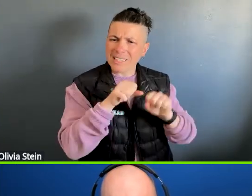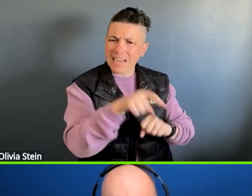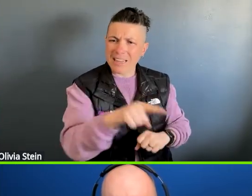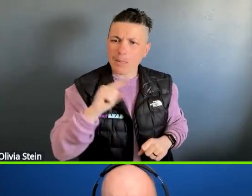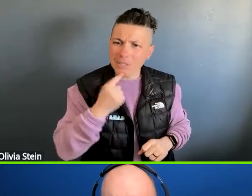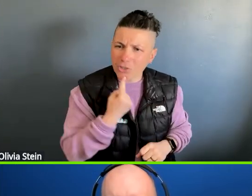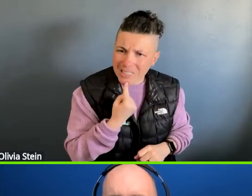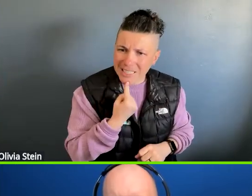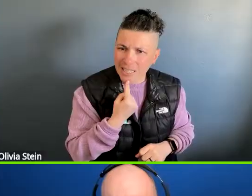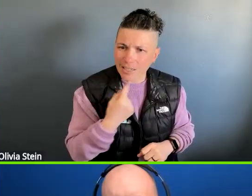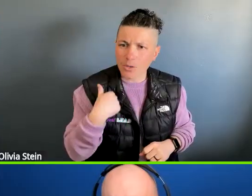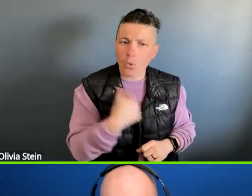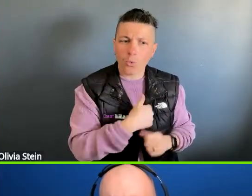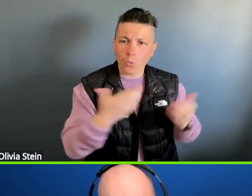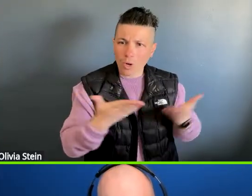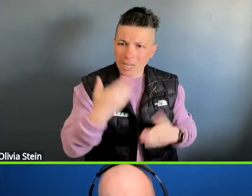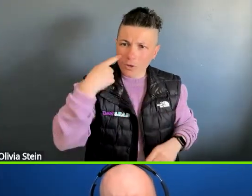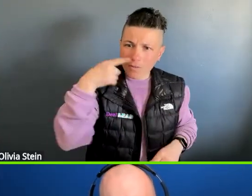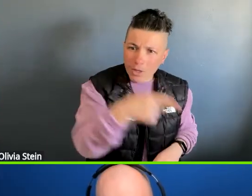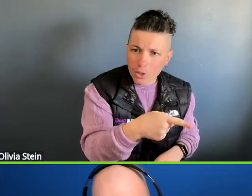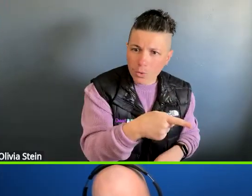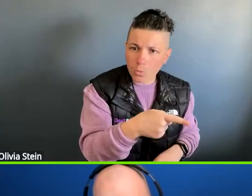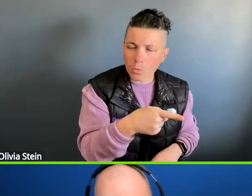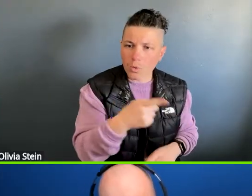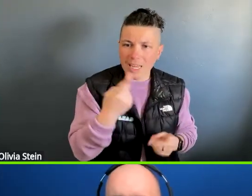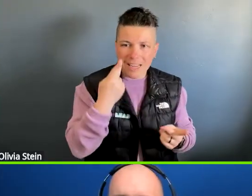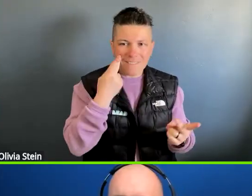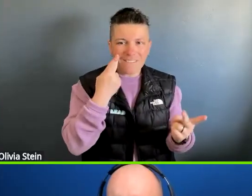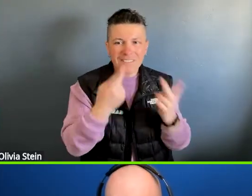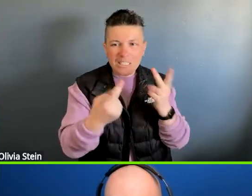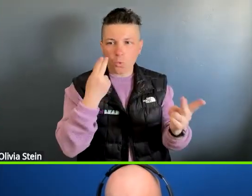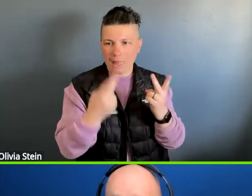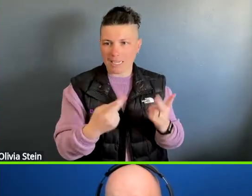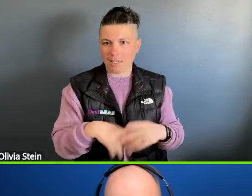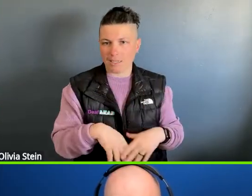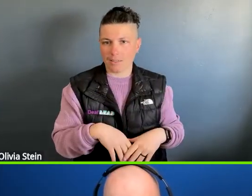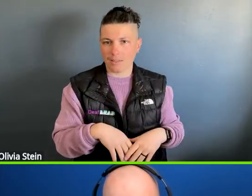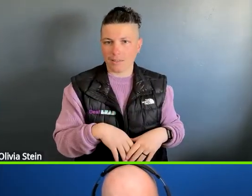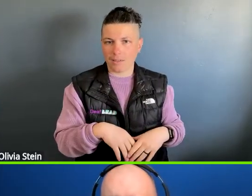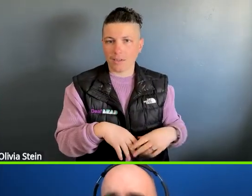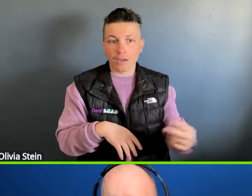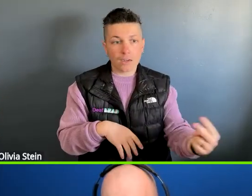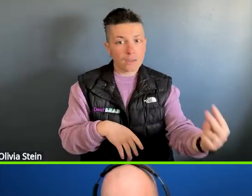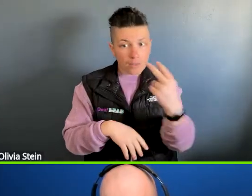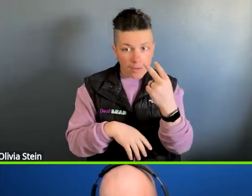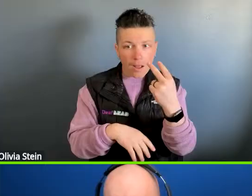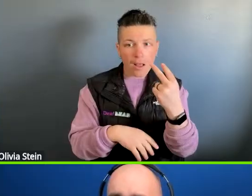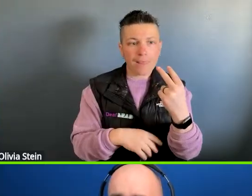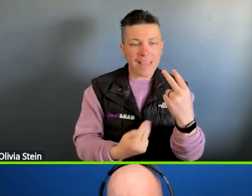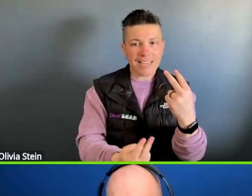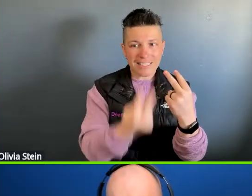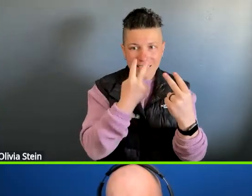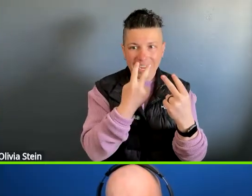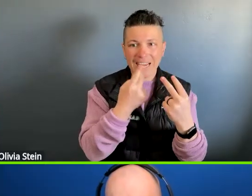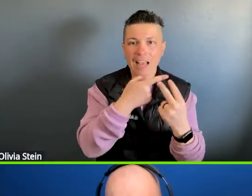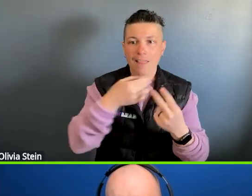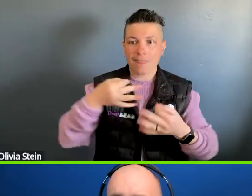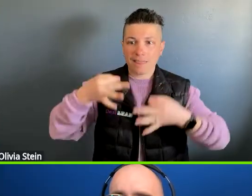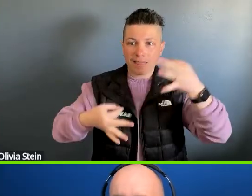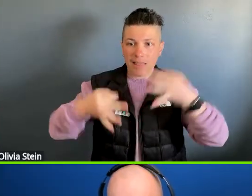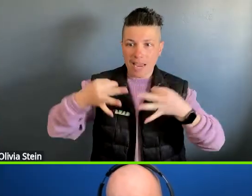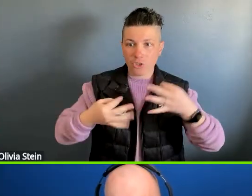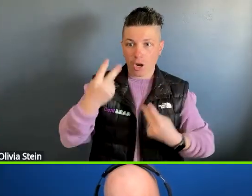them that we are taking them seriously. We want to let them know that we're there for them visually. How we communicate